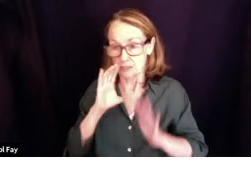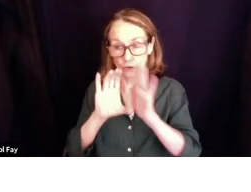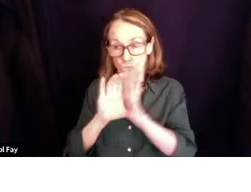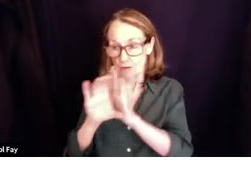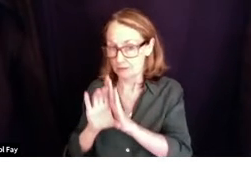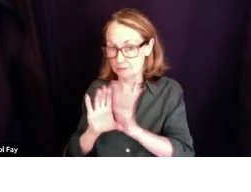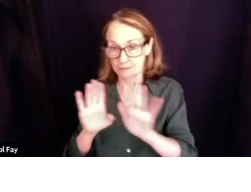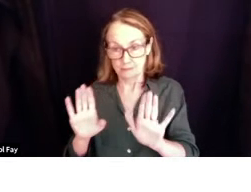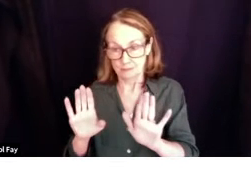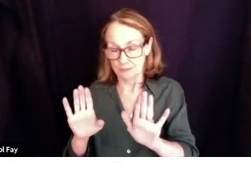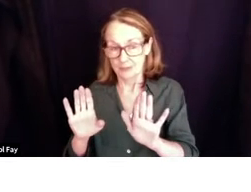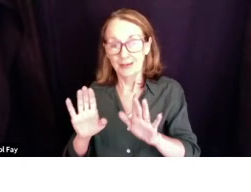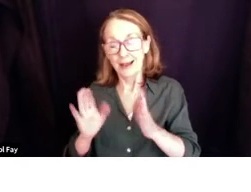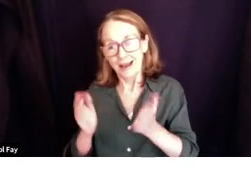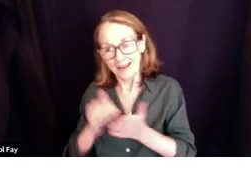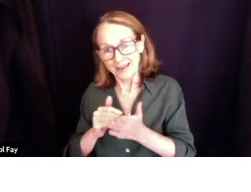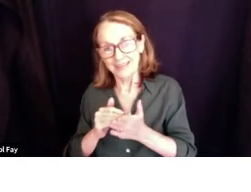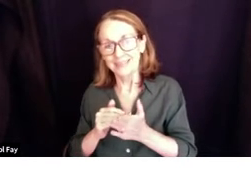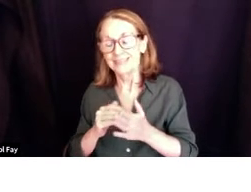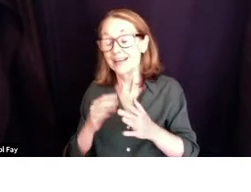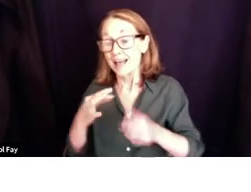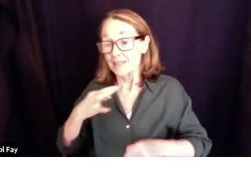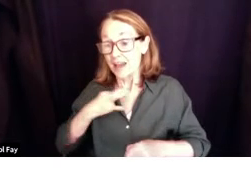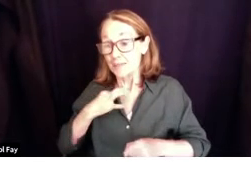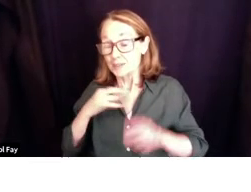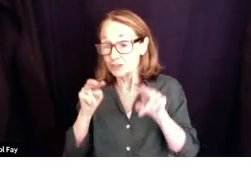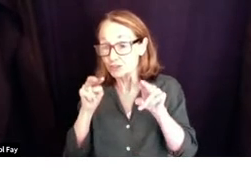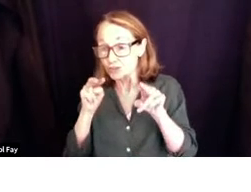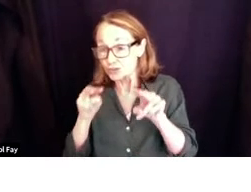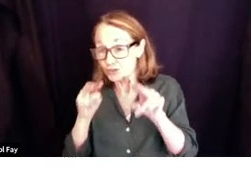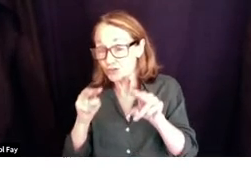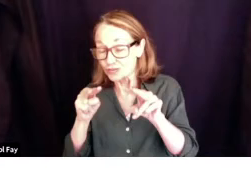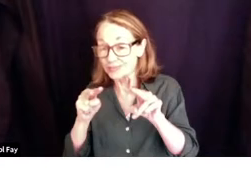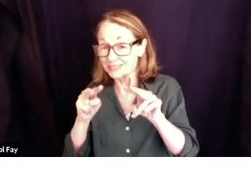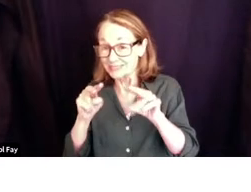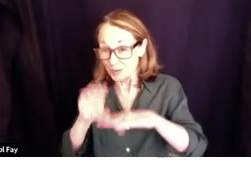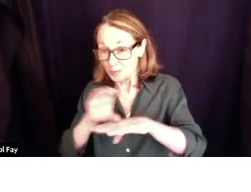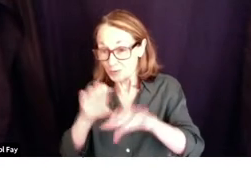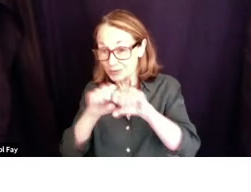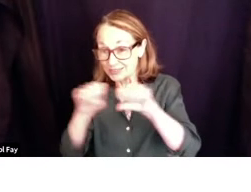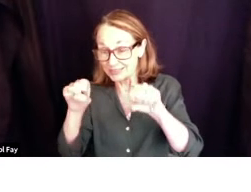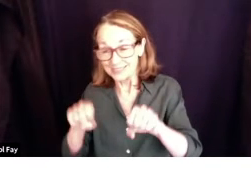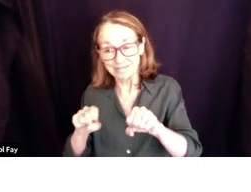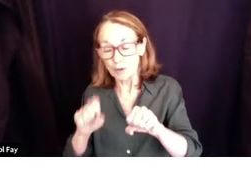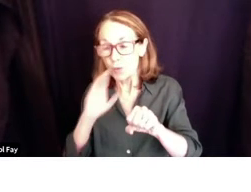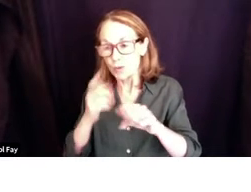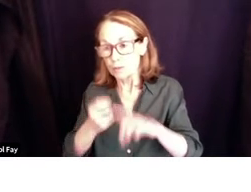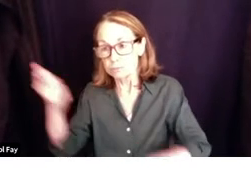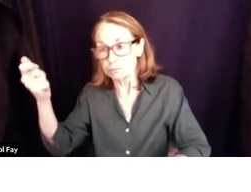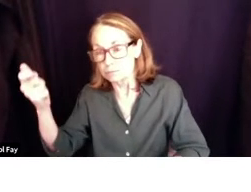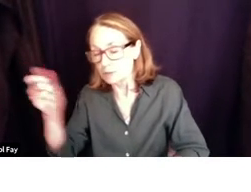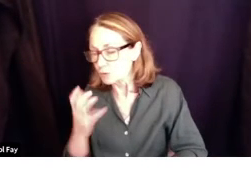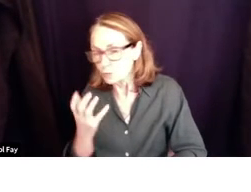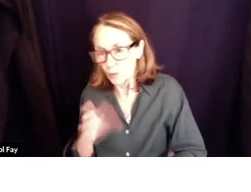style, not fancy graphics, because the ATS, when it scans your resume, again, it might kick it out, and you don't want